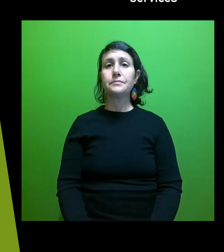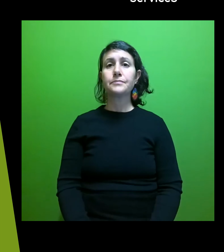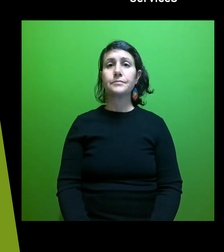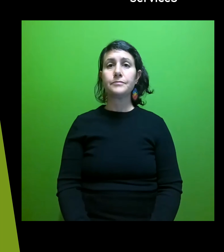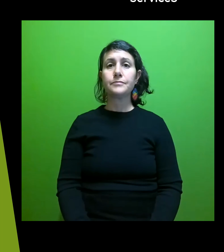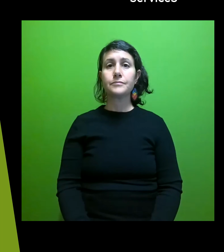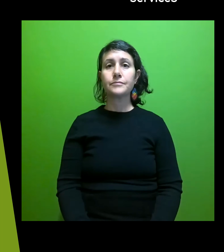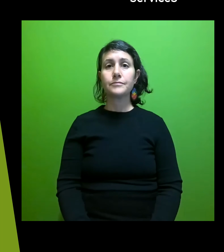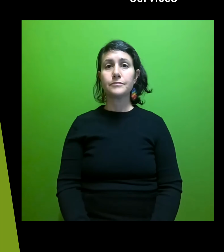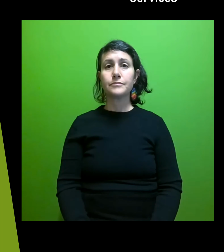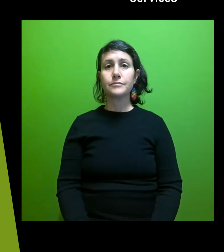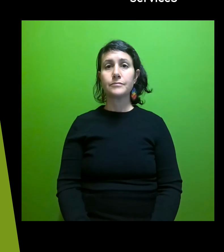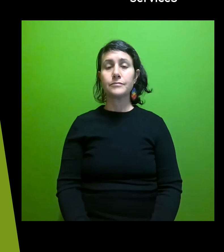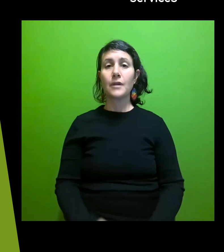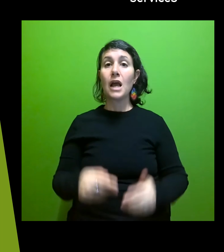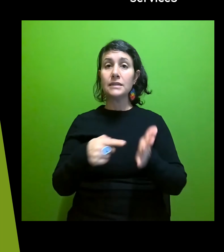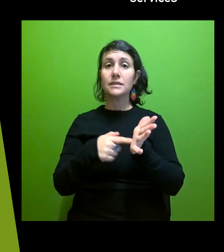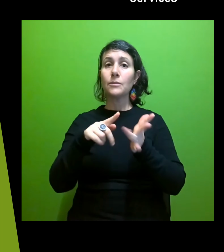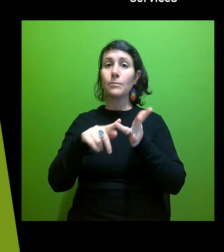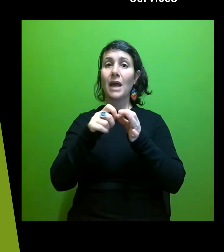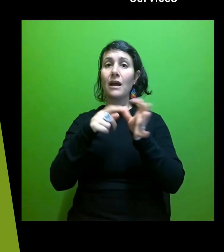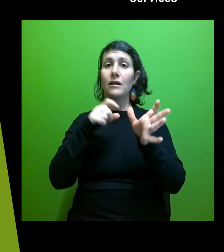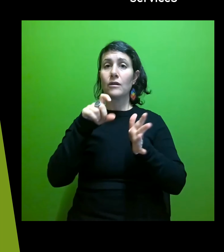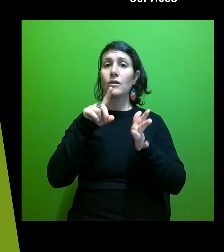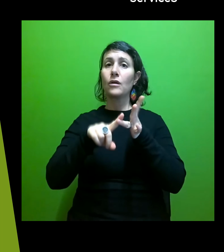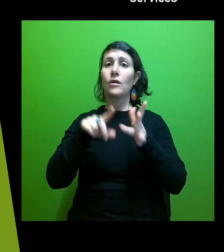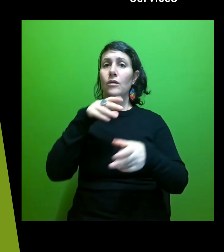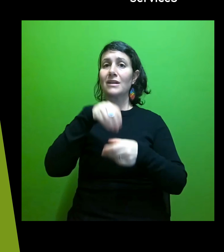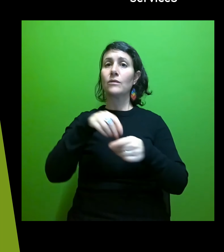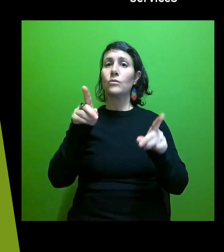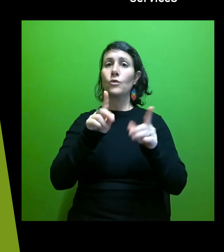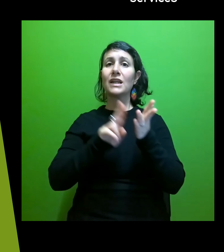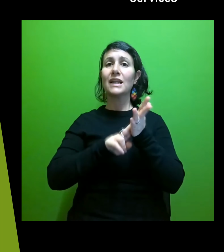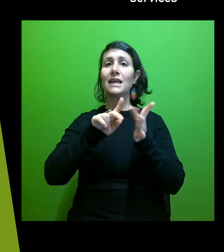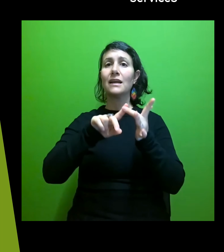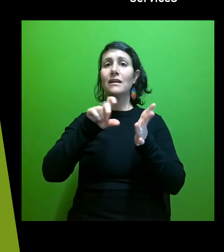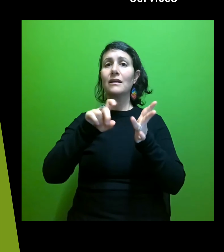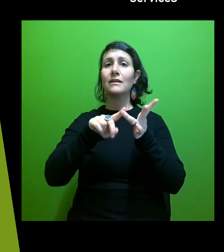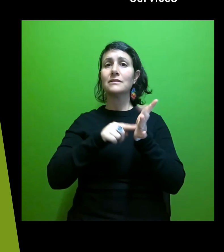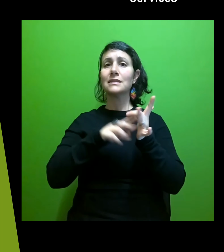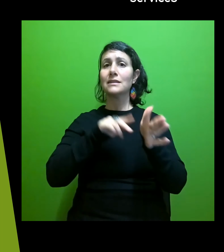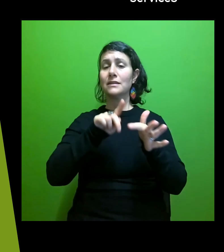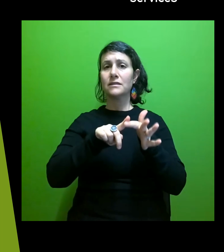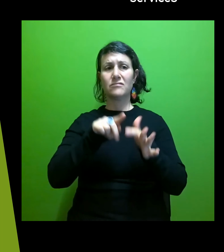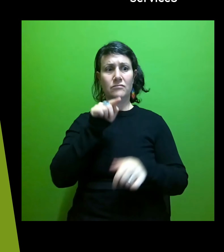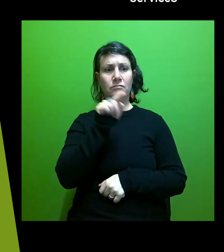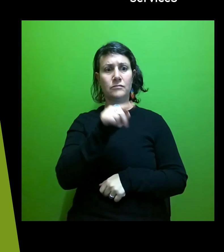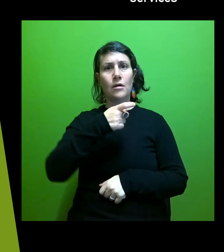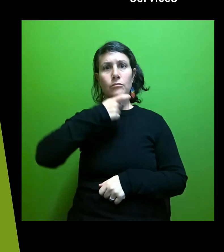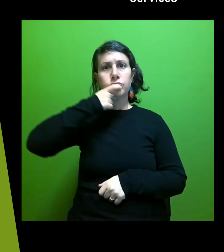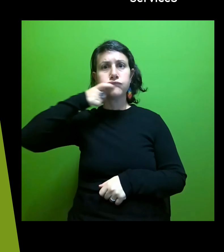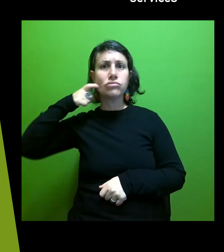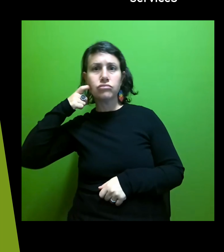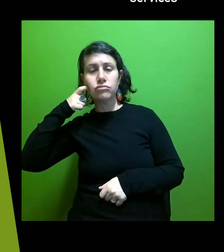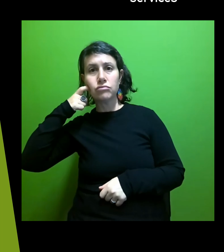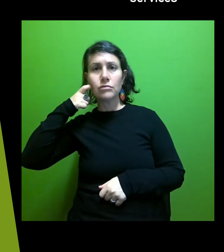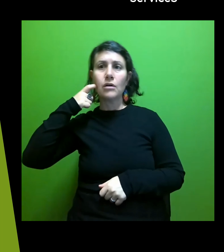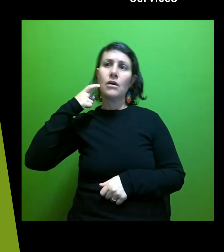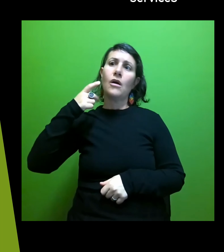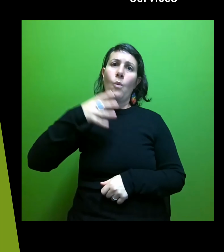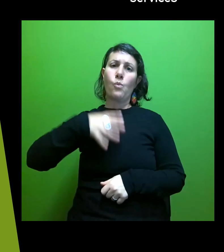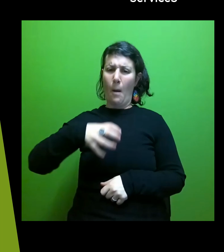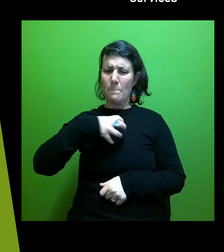cancer. Tobacco also contains nicotine, which is an extremely addictive drug that takes about 6